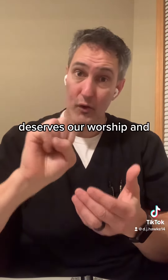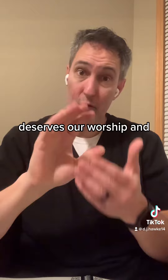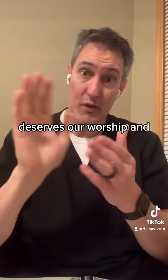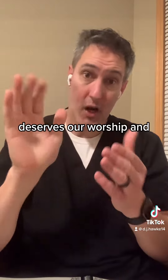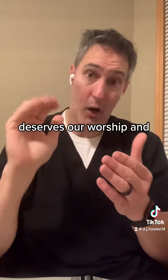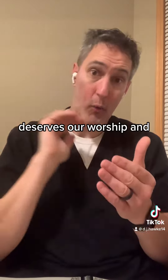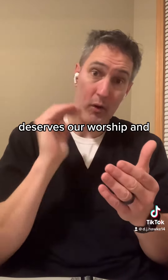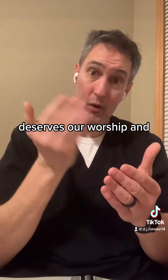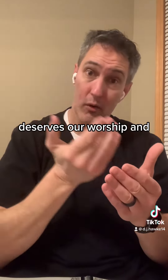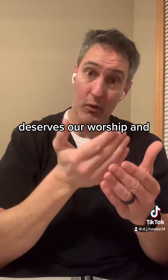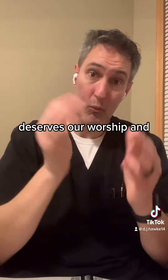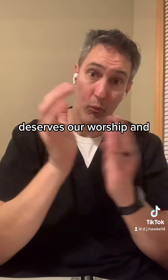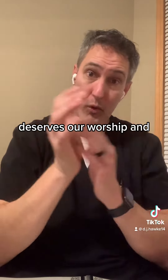deserves our worship.